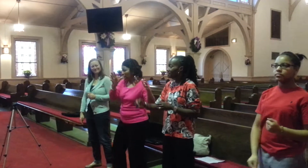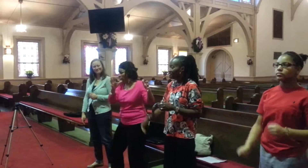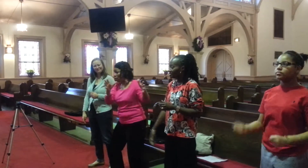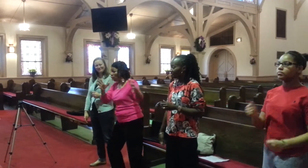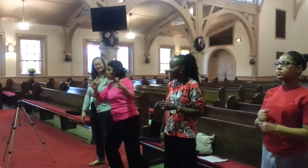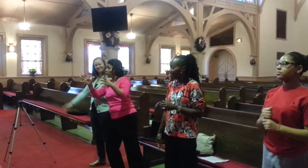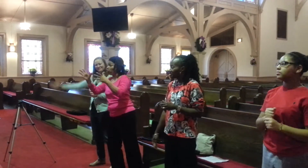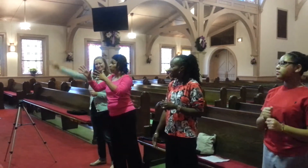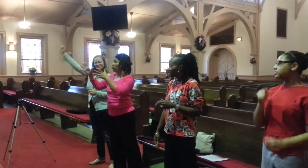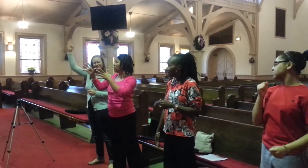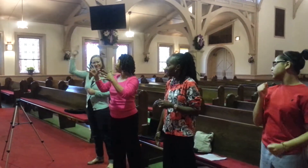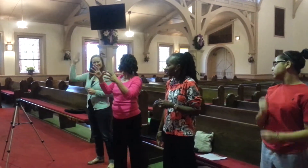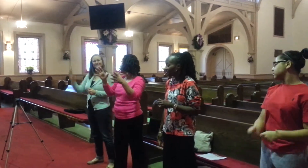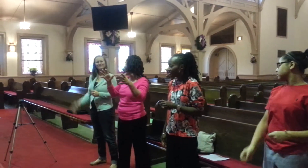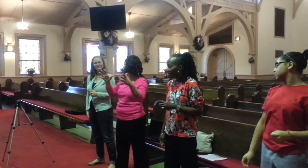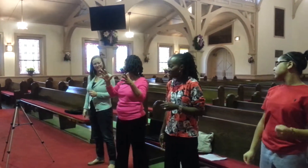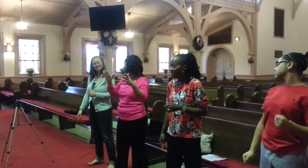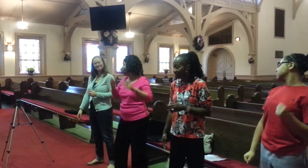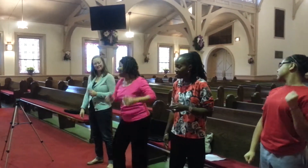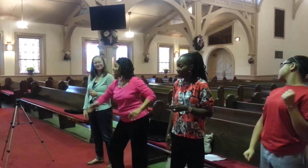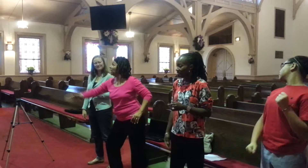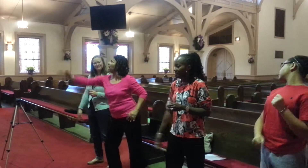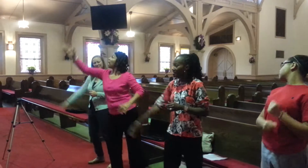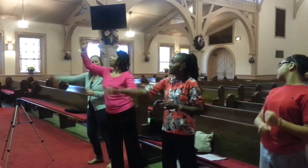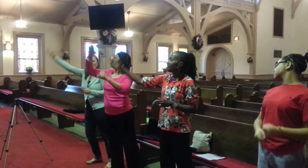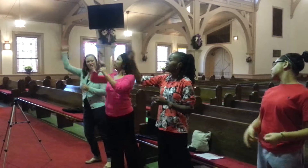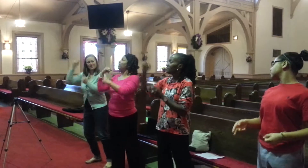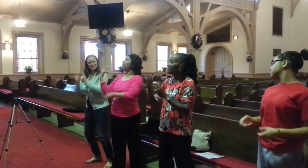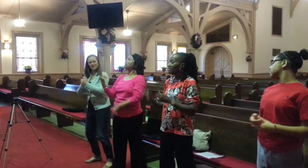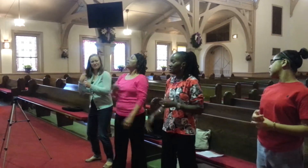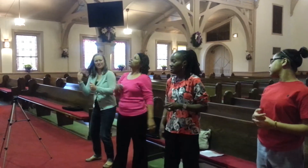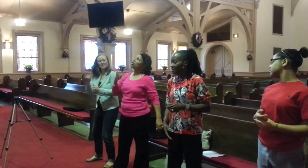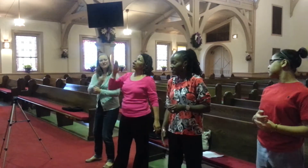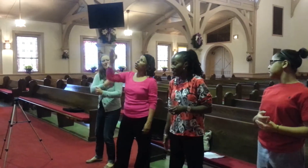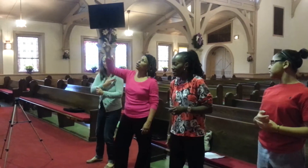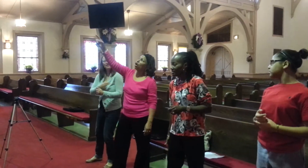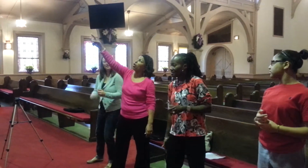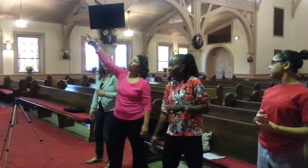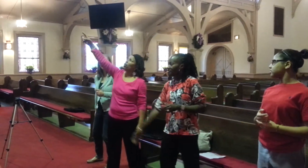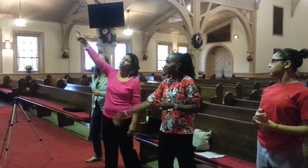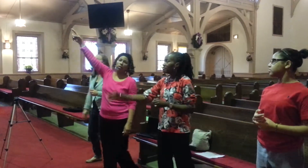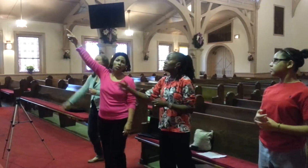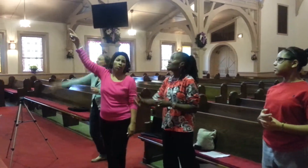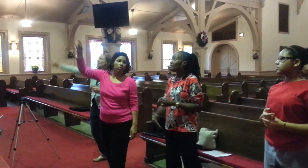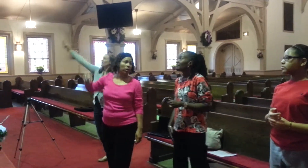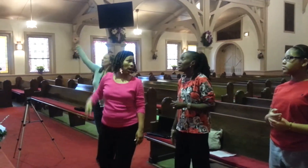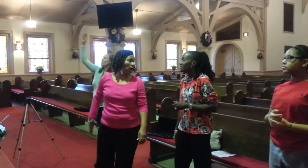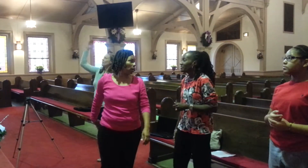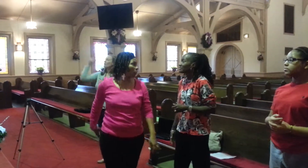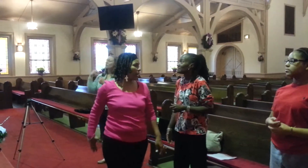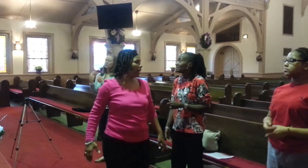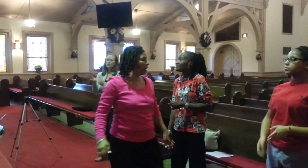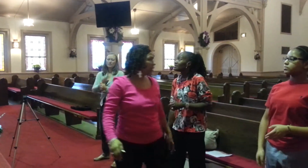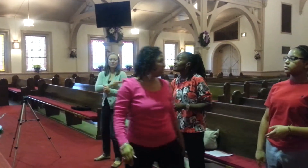the whole group moving over to God, okay? God with us. So go to, oh Lord, with your God, okay? You